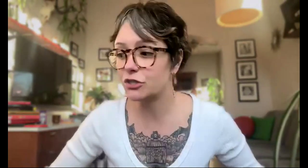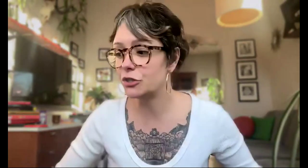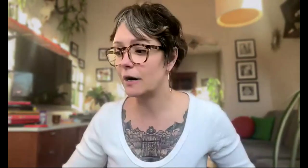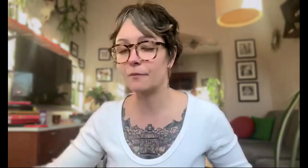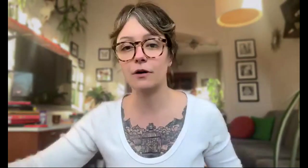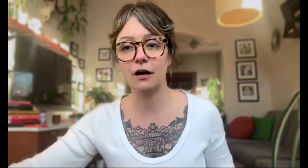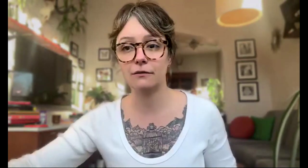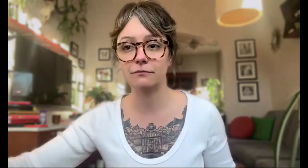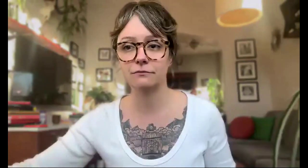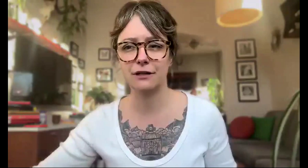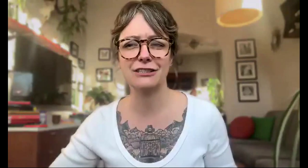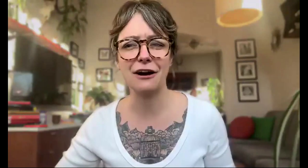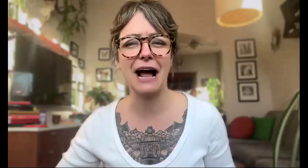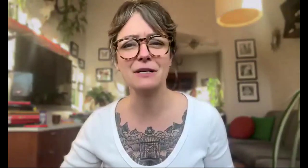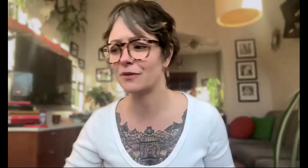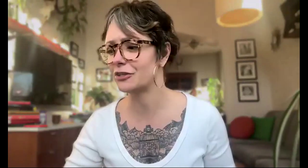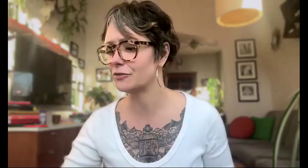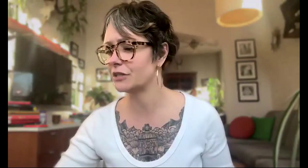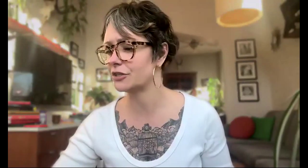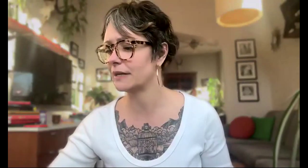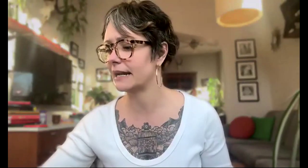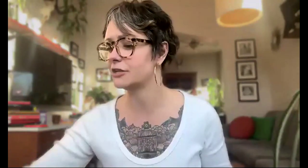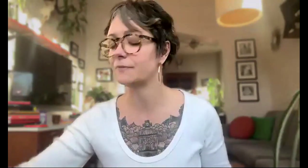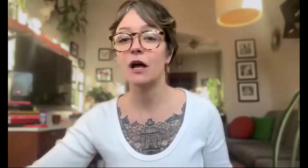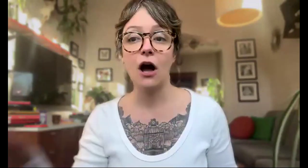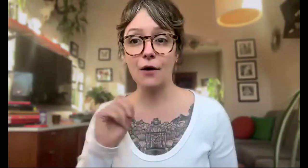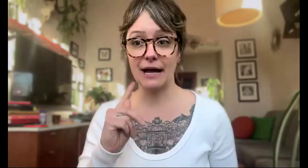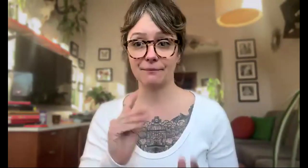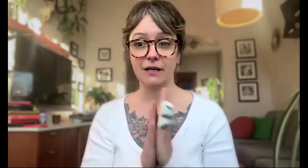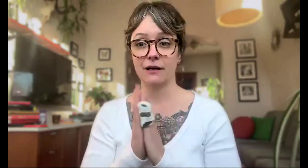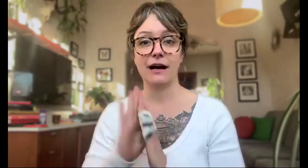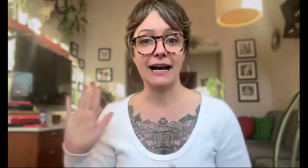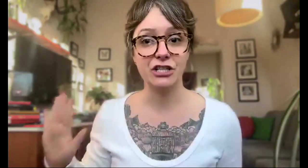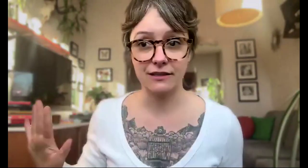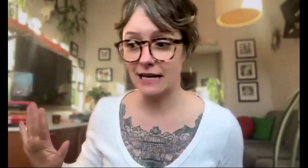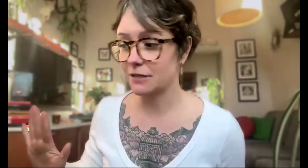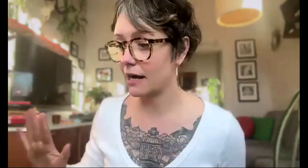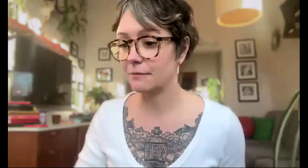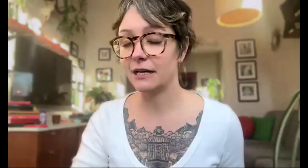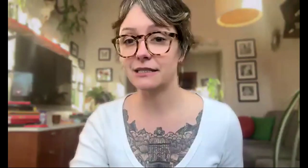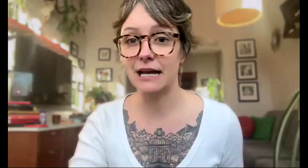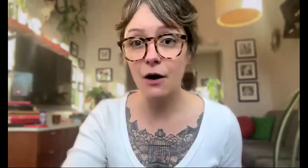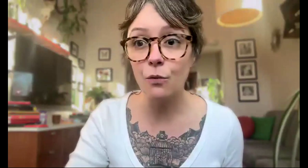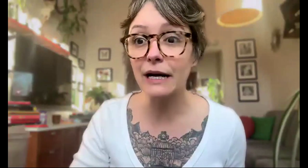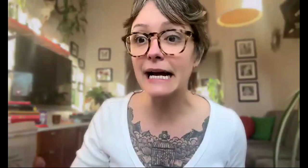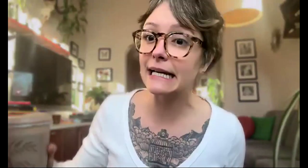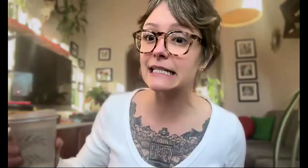start to, how much more the children will start to re-engage. Okay, I had to check the stop talking because now we're getting